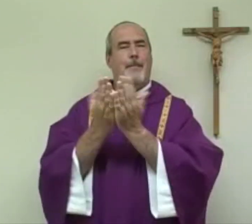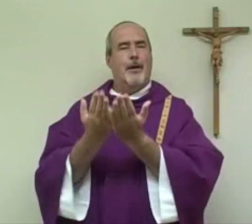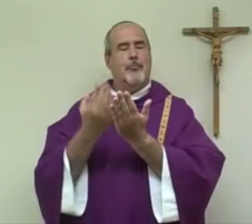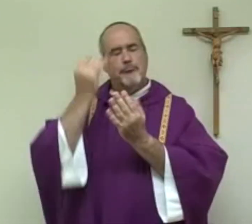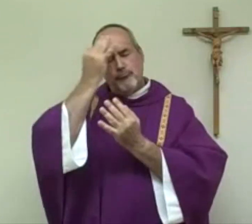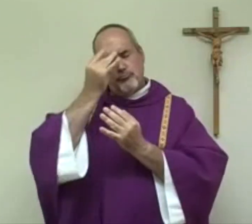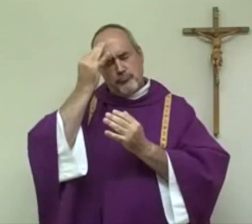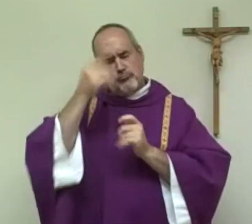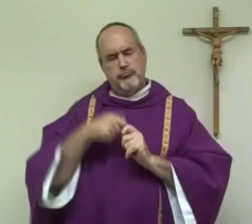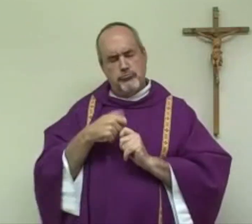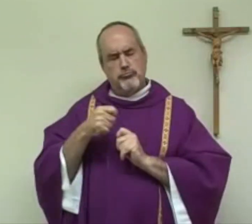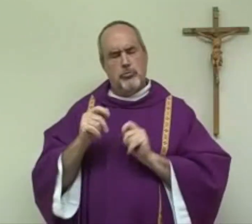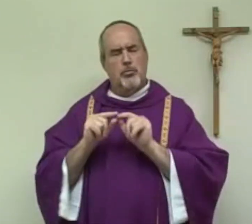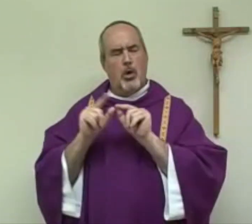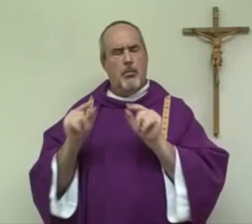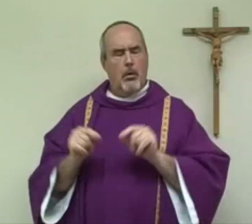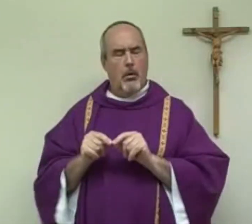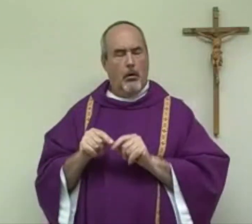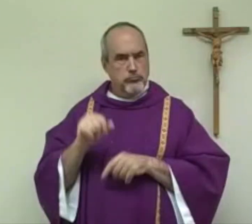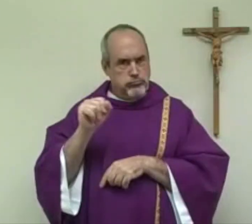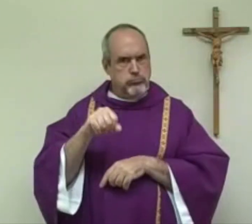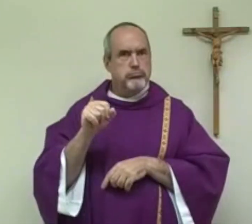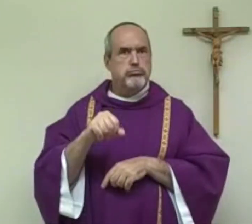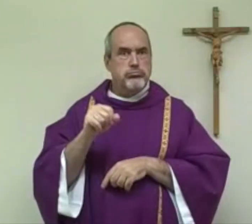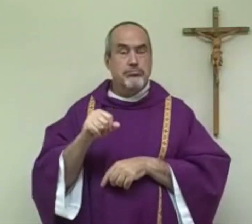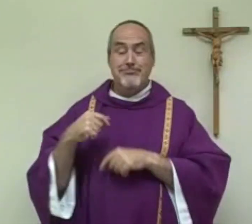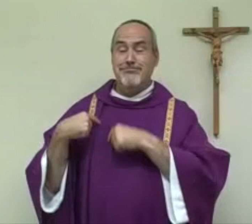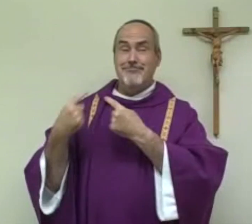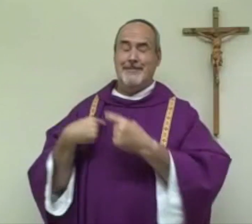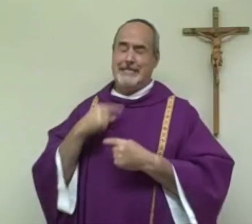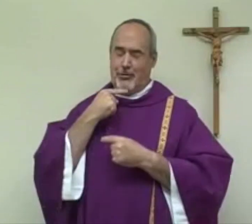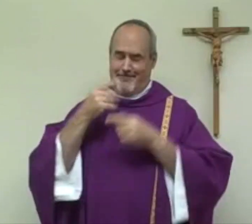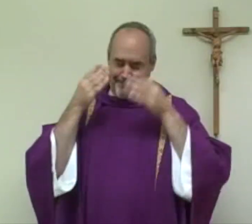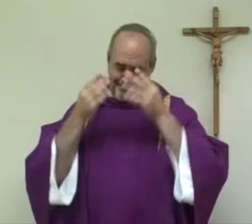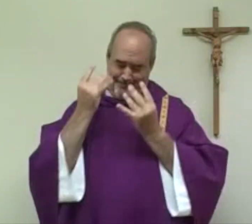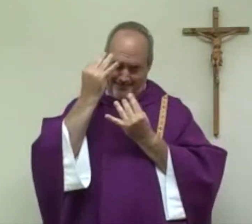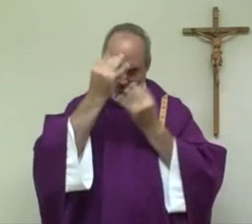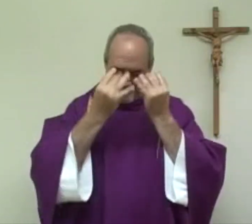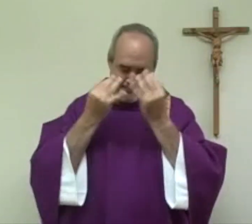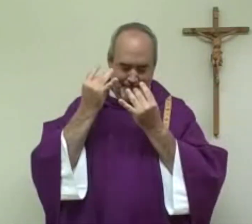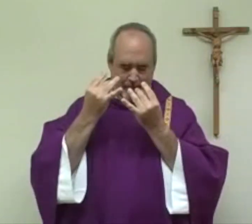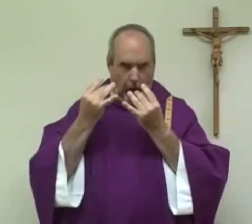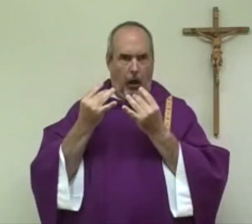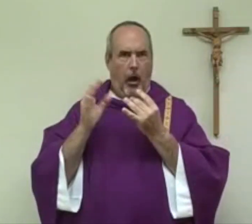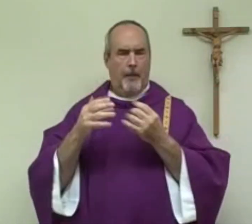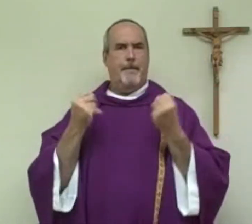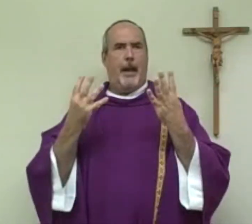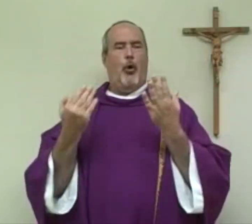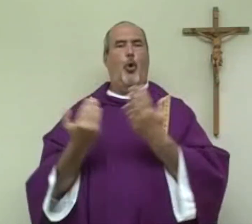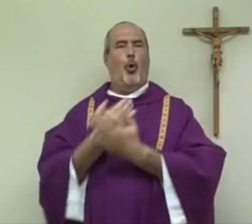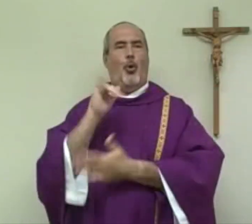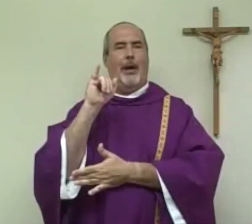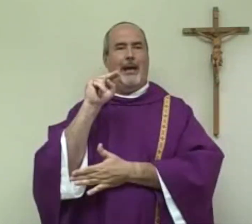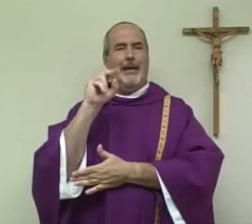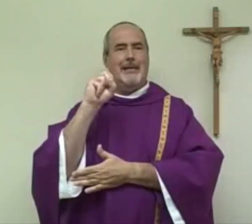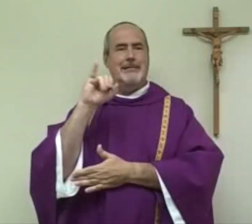mystery and the story of the Bible about the rosary. And since then, I've been focusing on it and I've